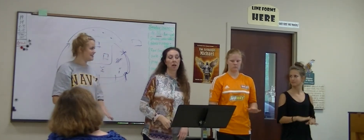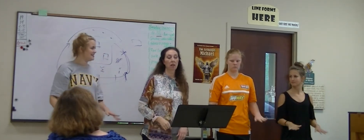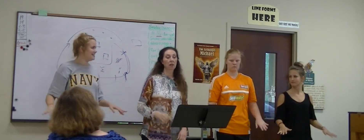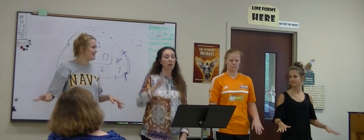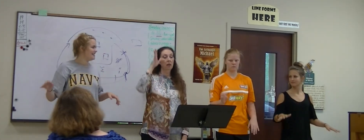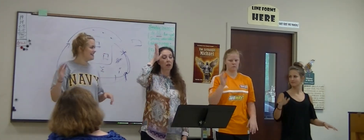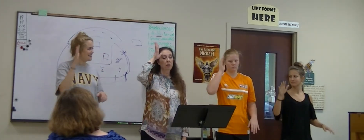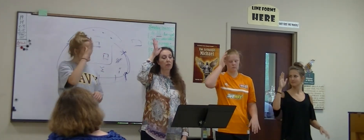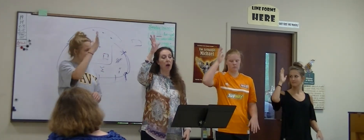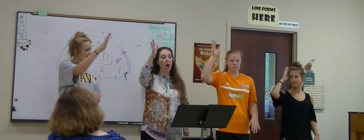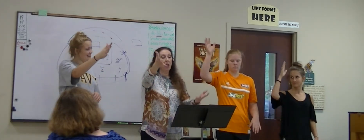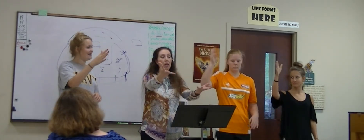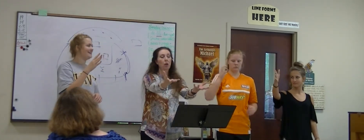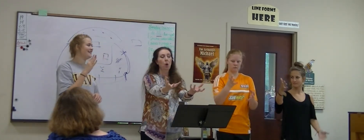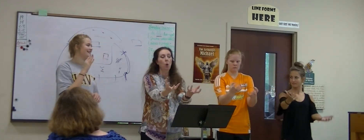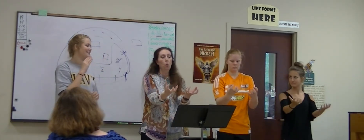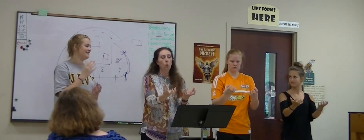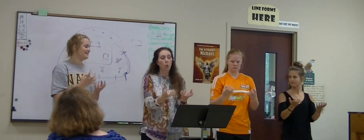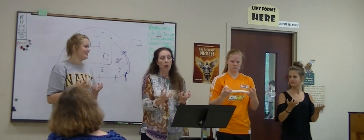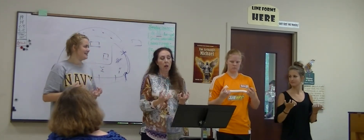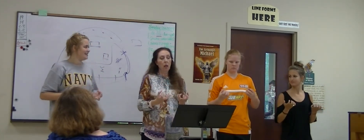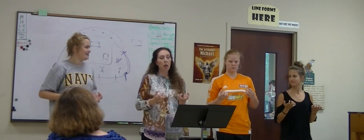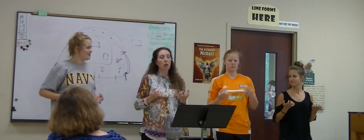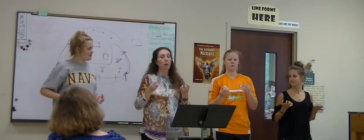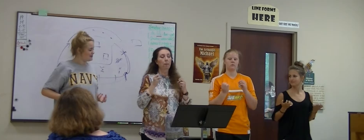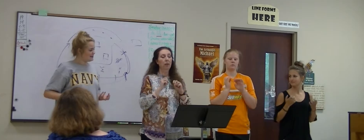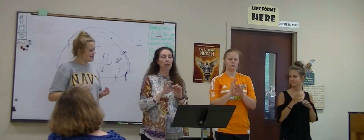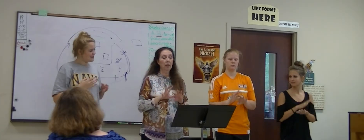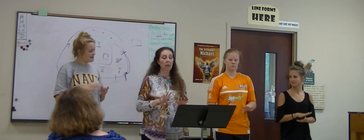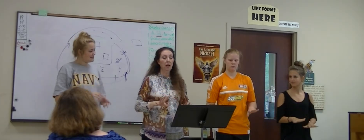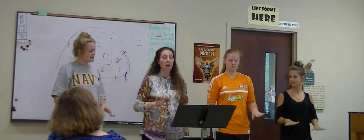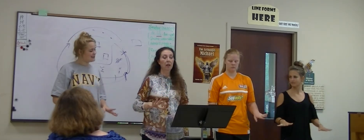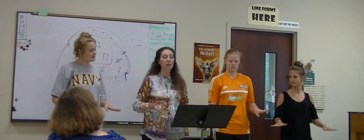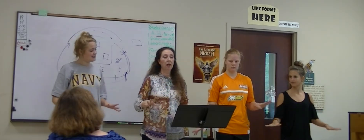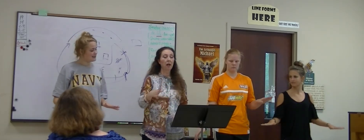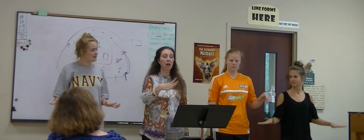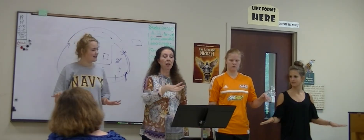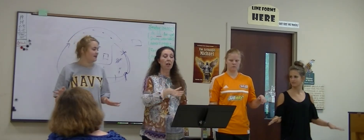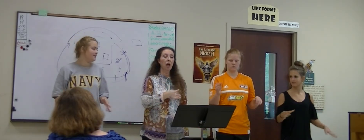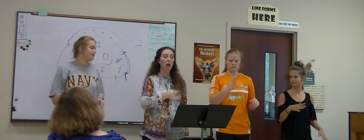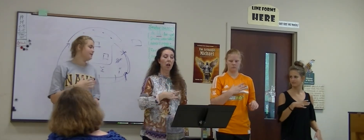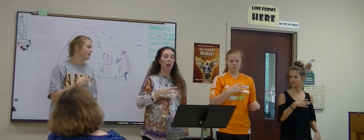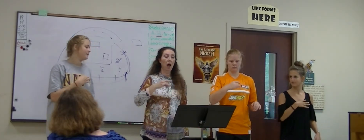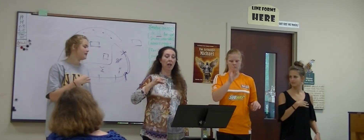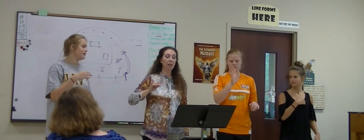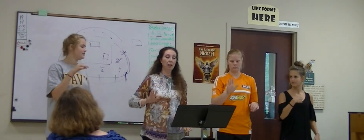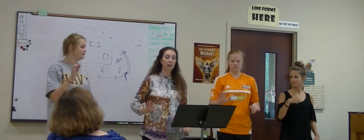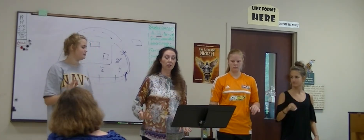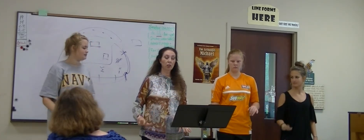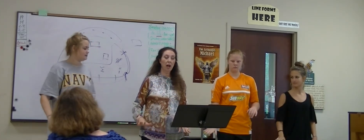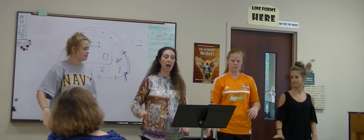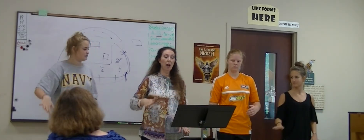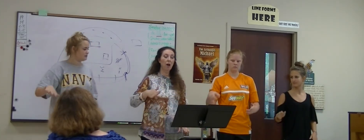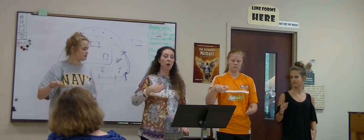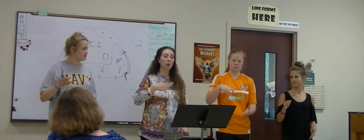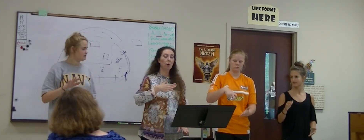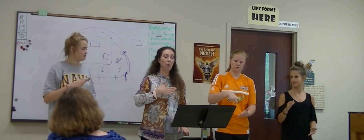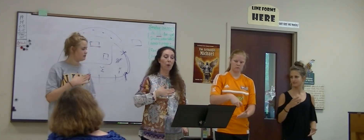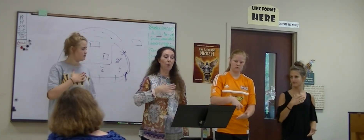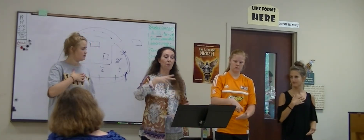done, thy will be done, like a child on